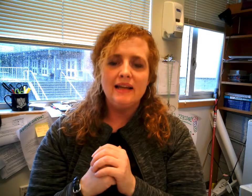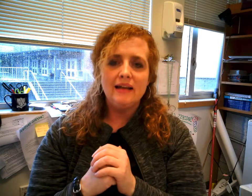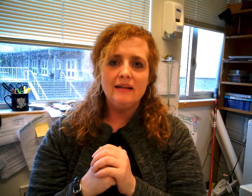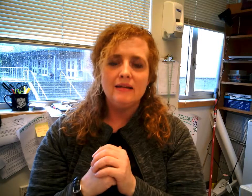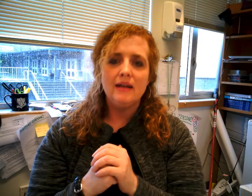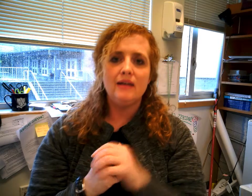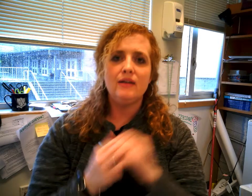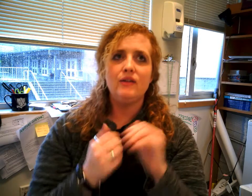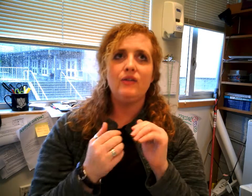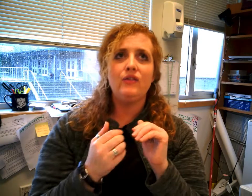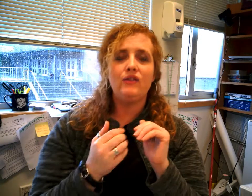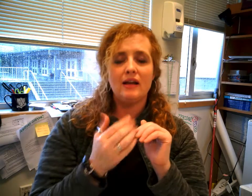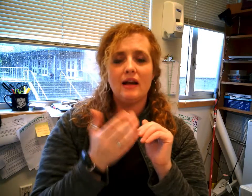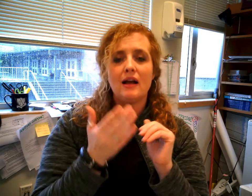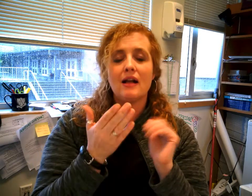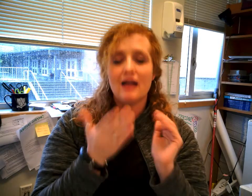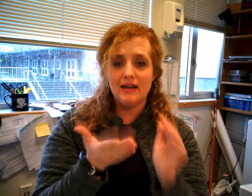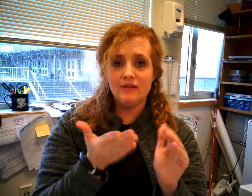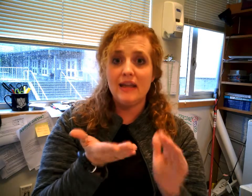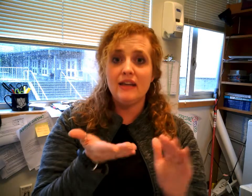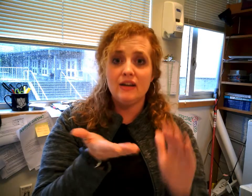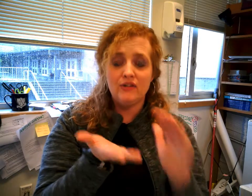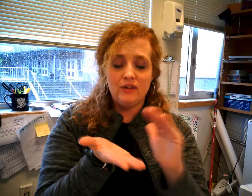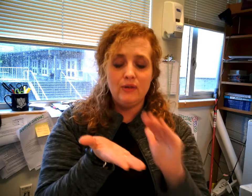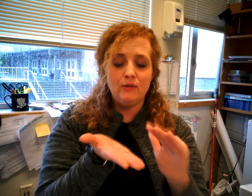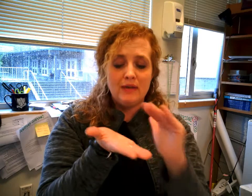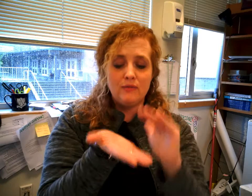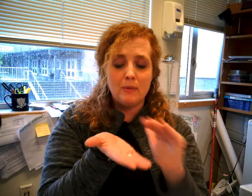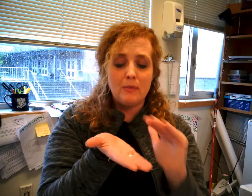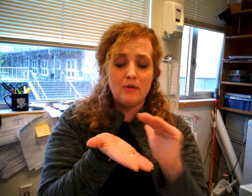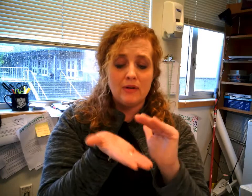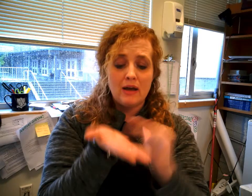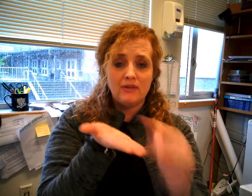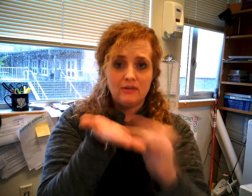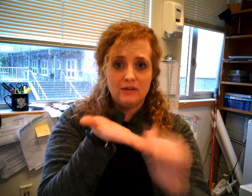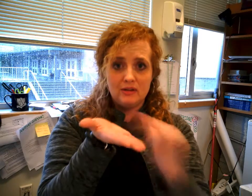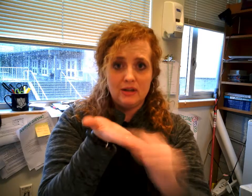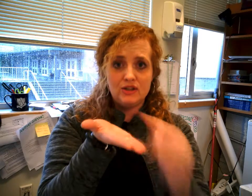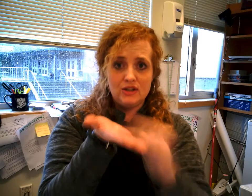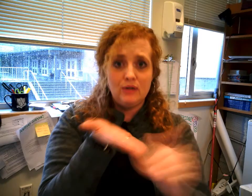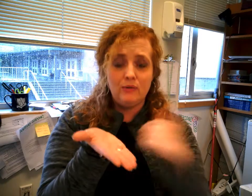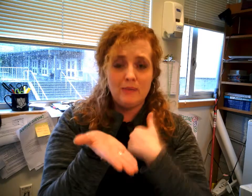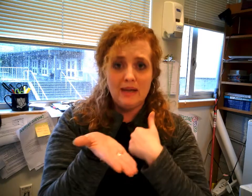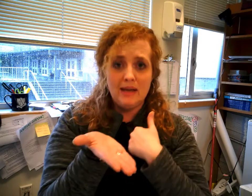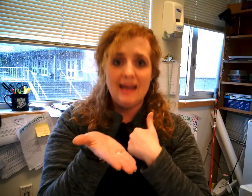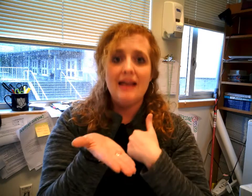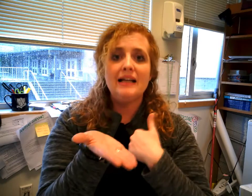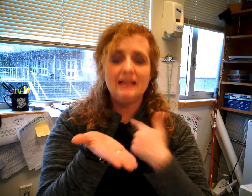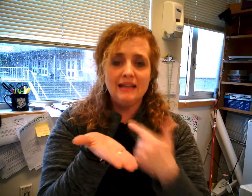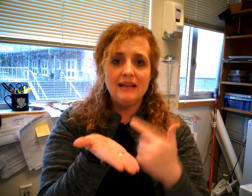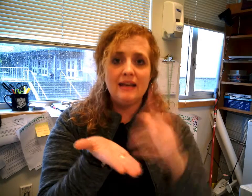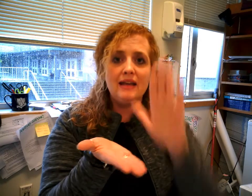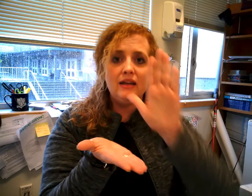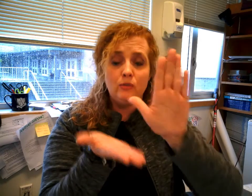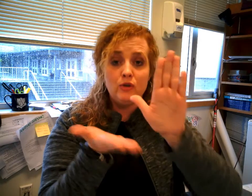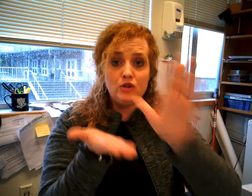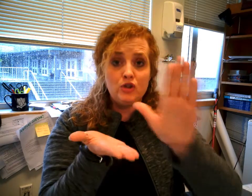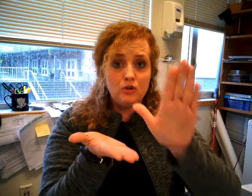Cleaning is kind of like excuse me. If you remember how it's excuse me, cleaning is with 2